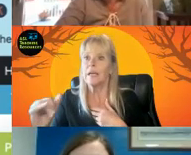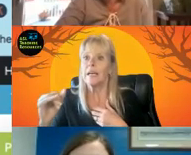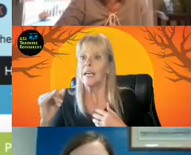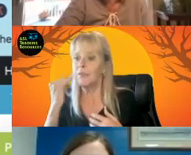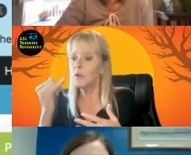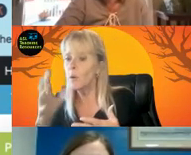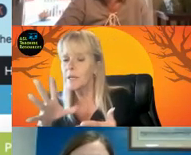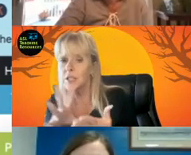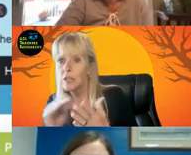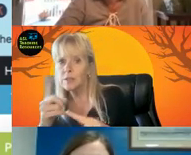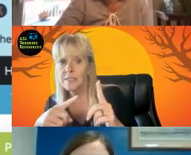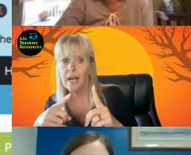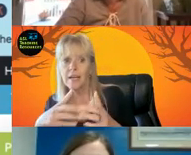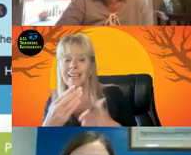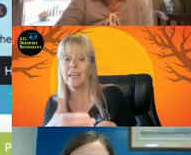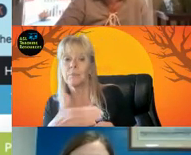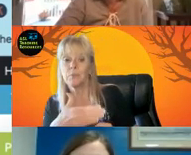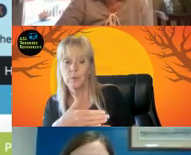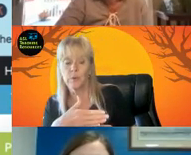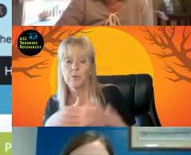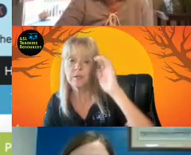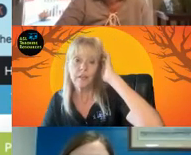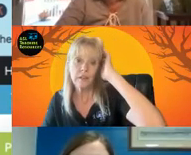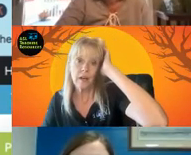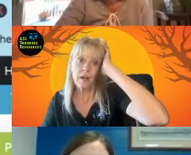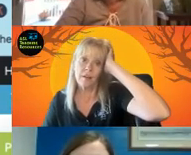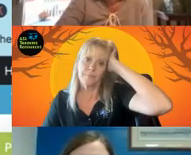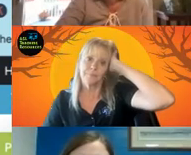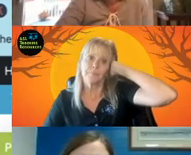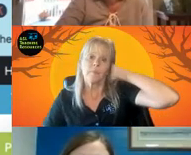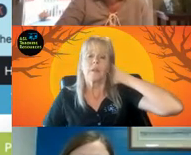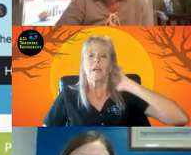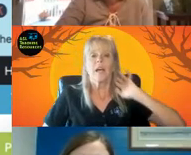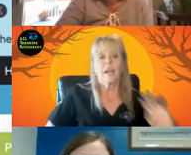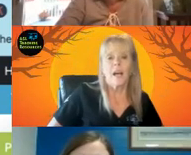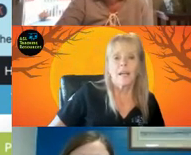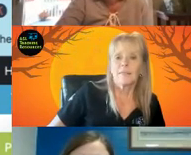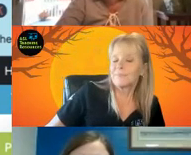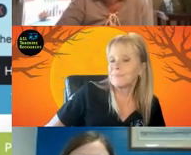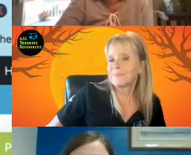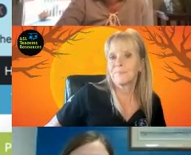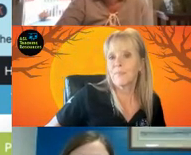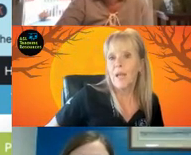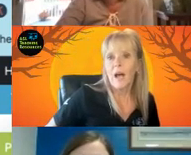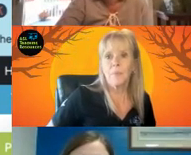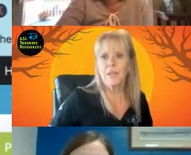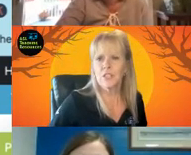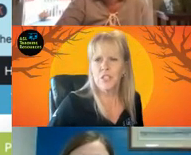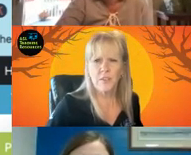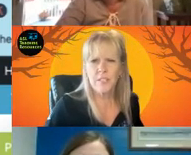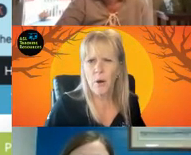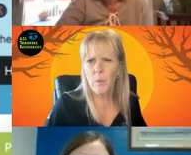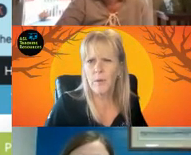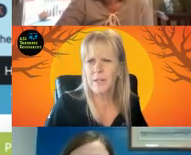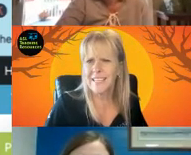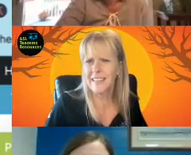So if you're wanting to learn sign and improve, and I'm going to